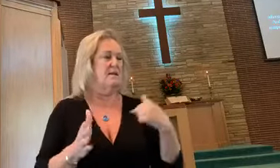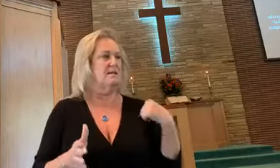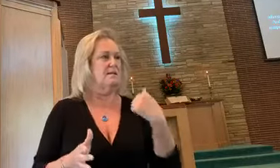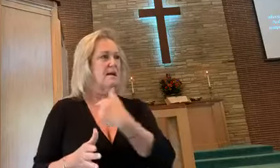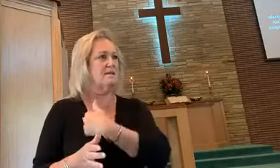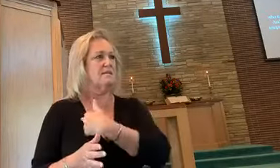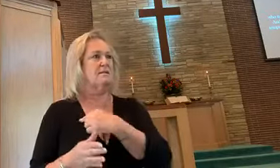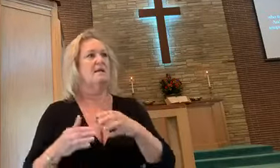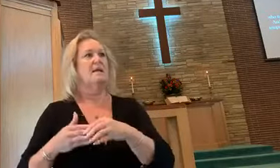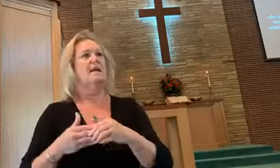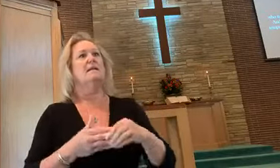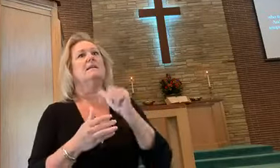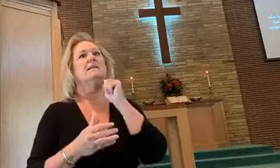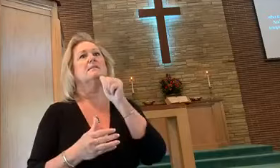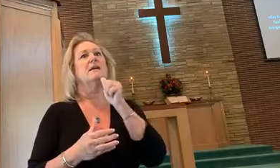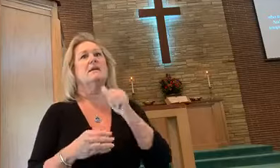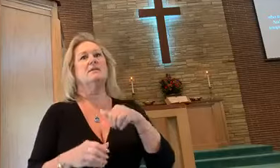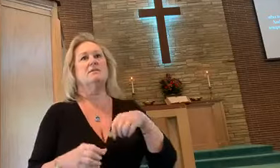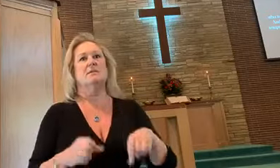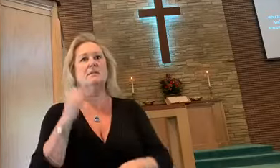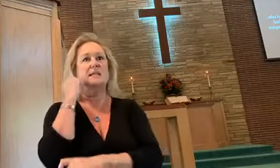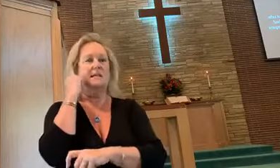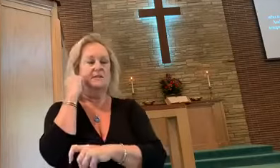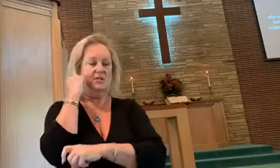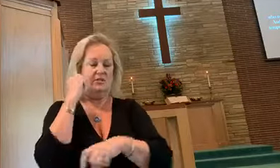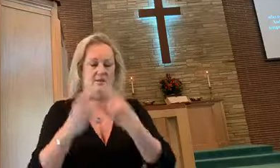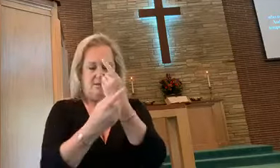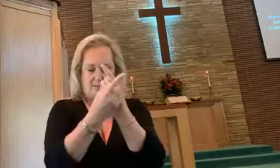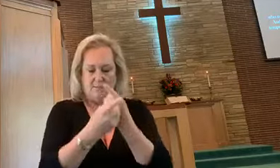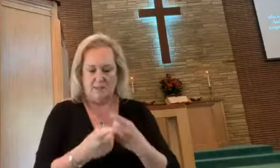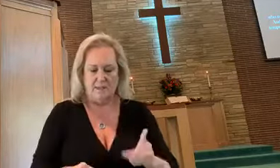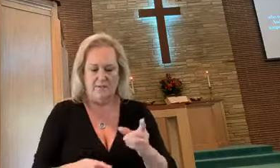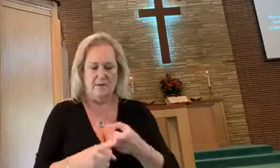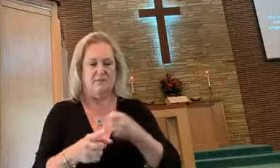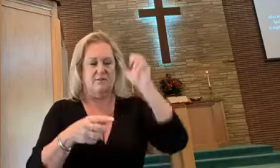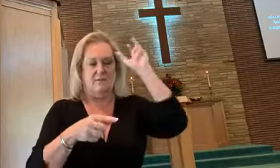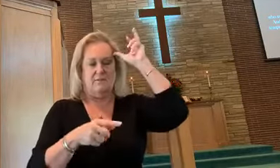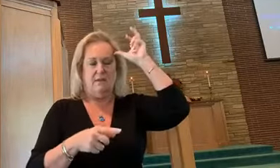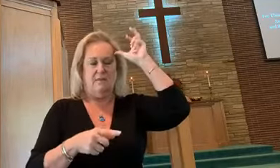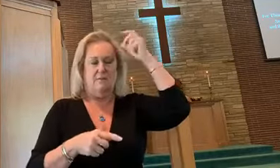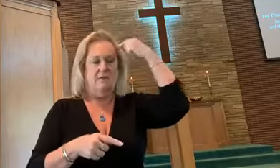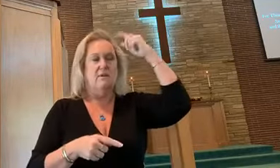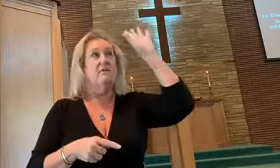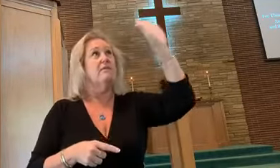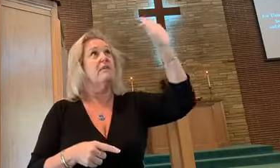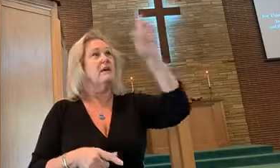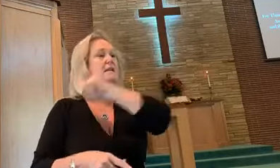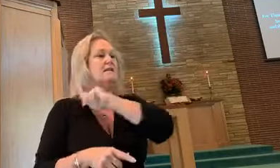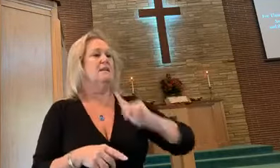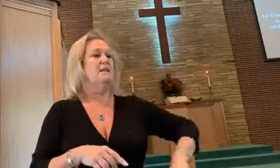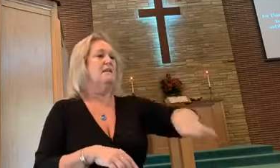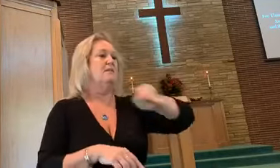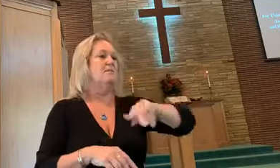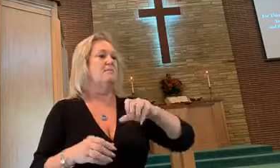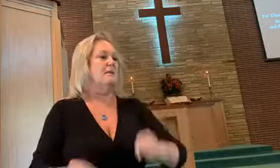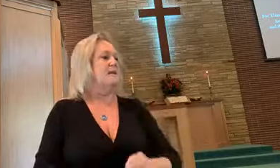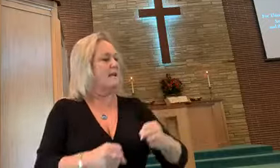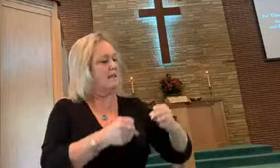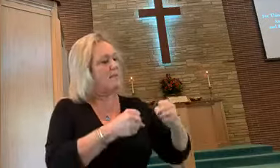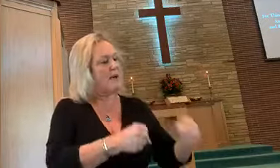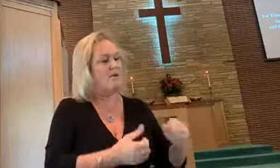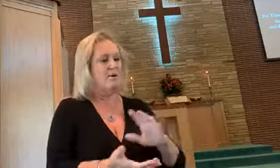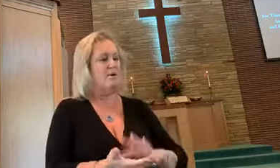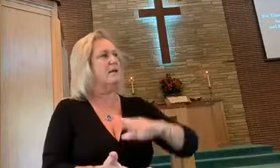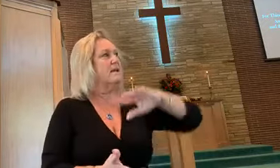trespass against us. And lead us not into temptation, but deliver us from evil. For thine is the kingdom, and